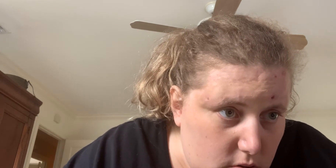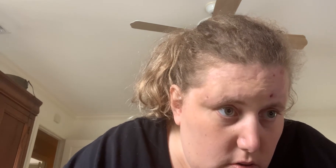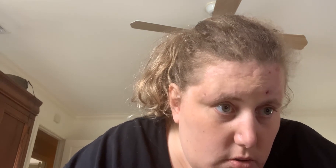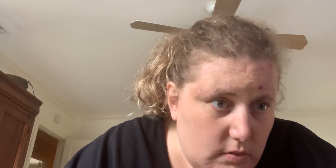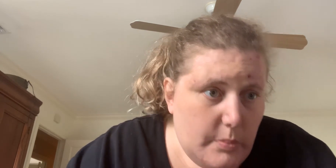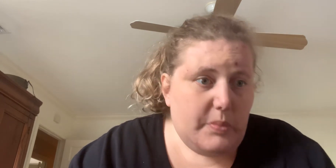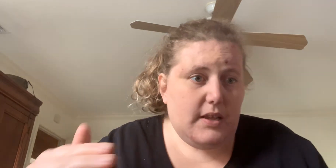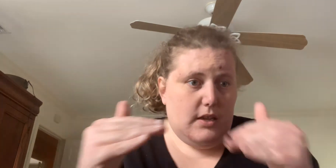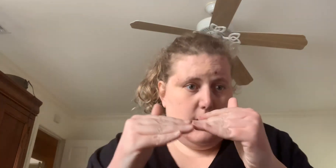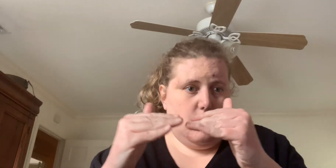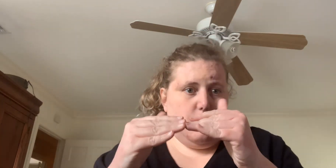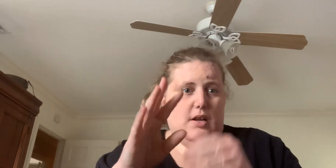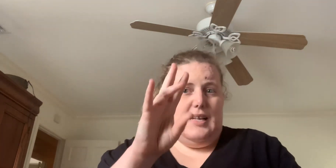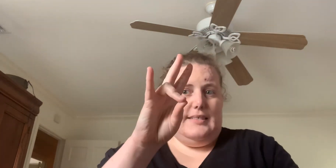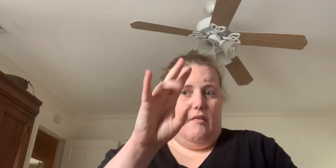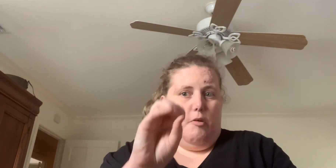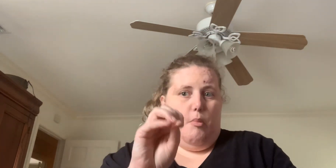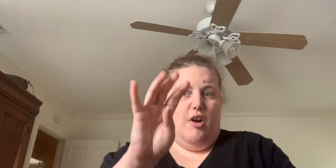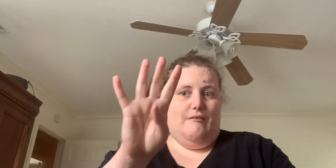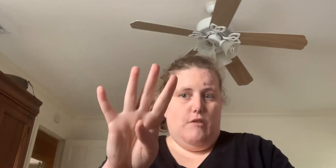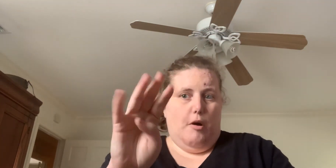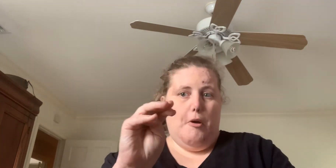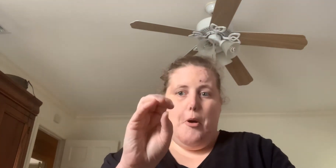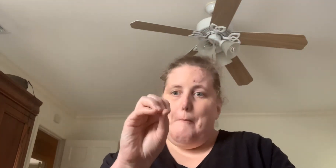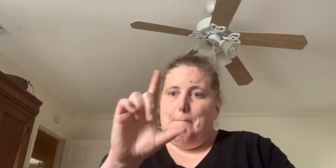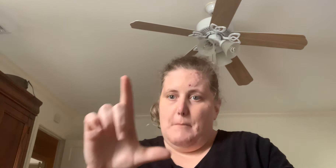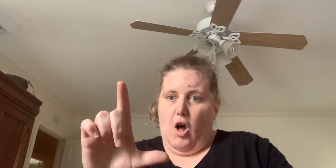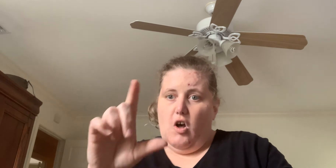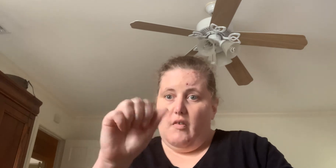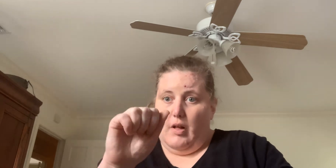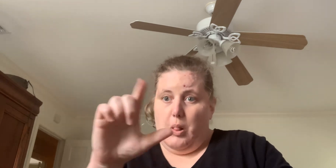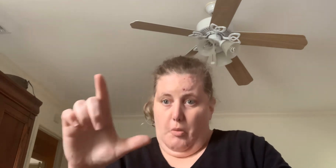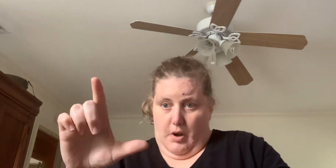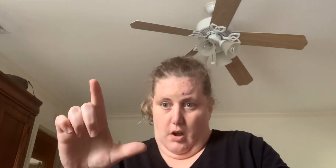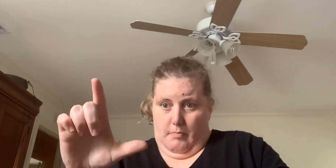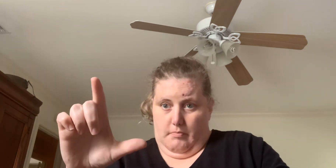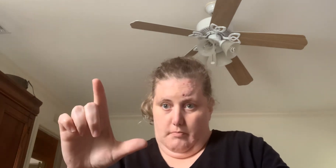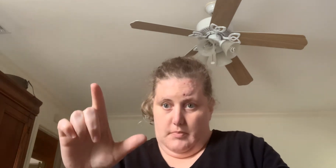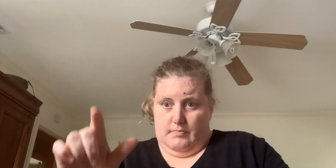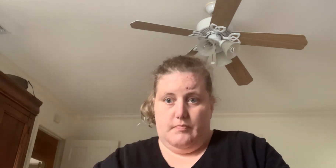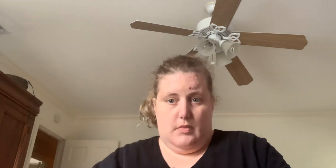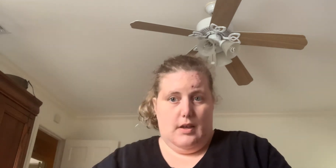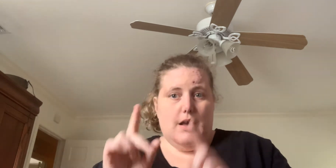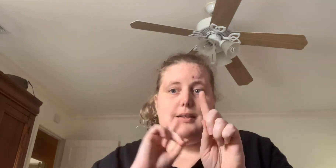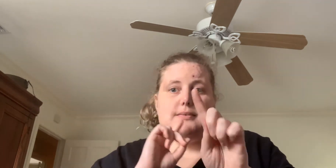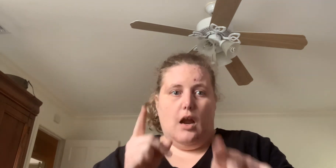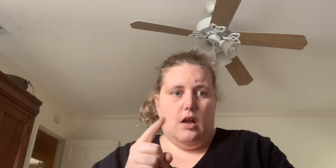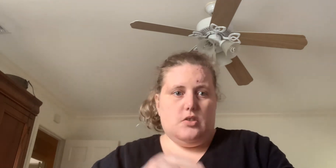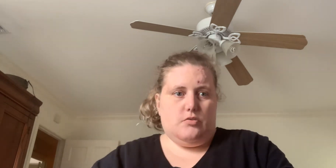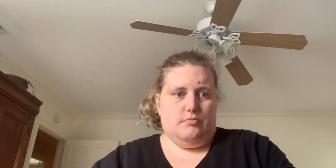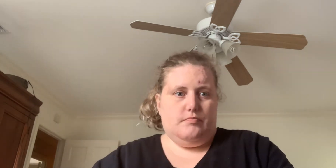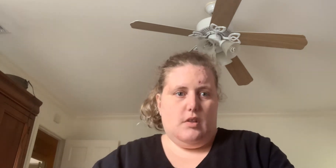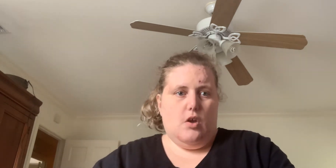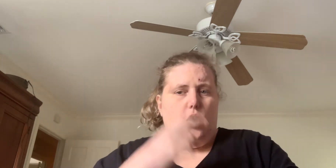aluminum are needed to form 3.7 moles of aluminum oxide. And that's basically because the relationship is 2 to